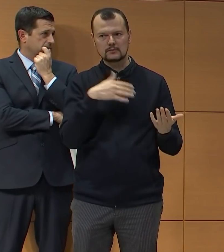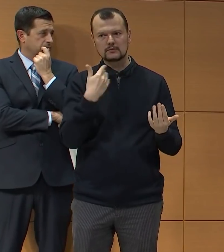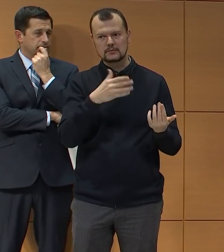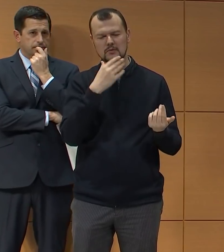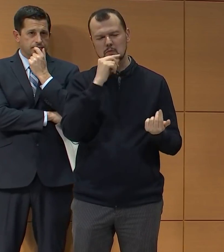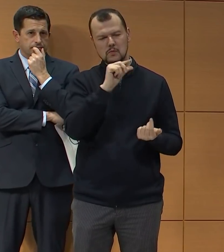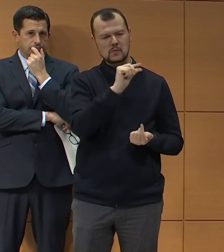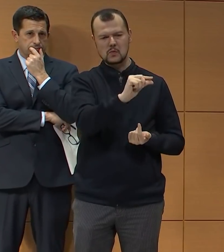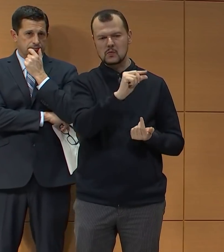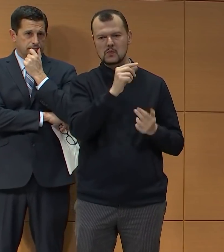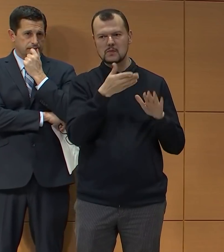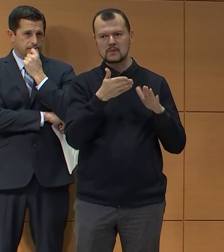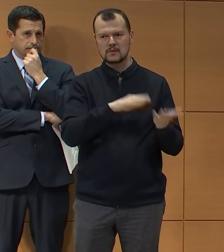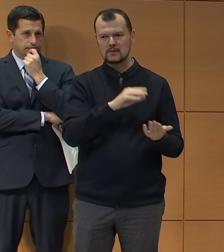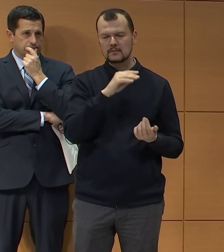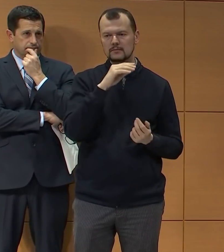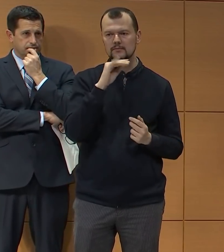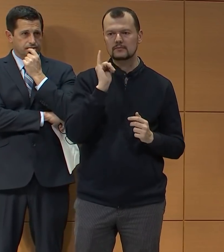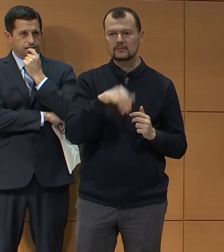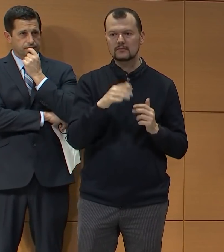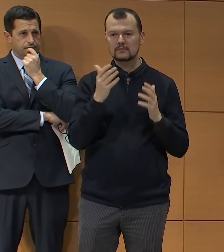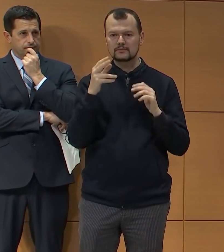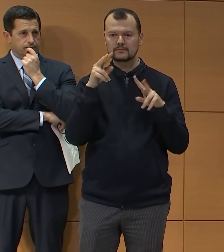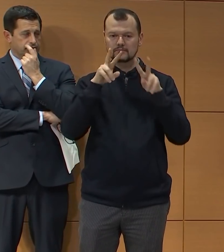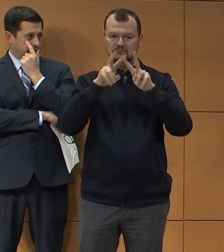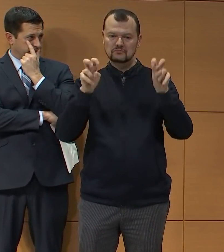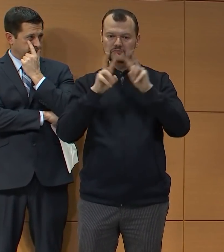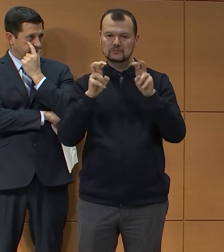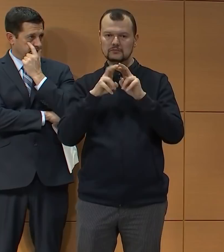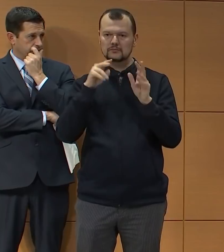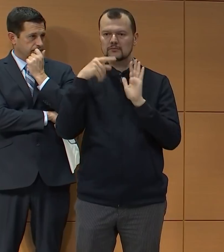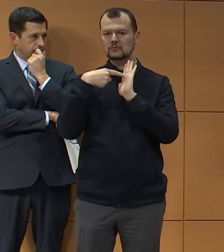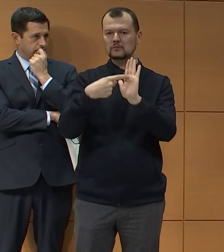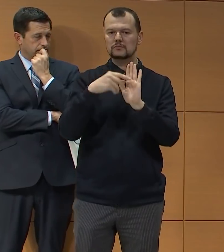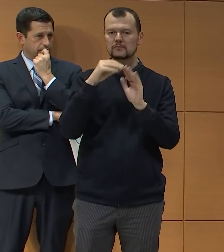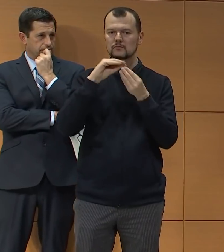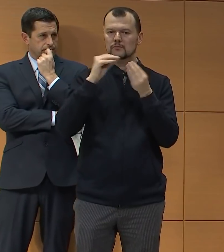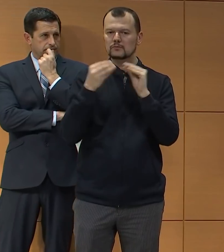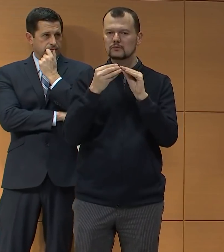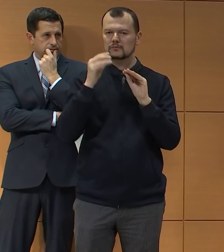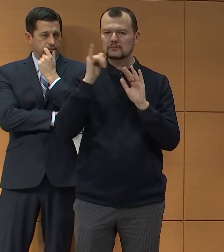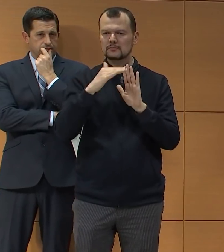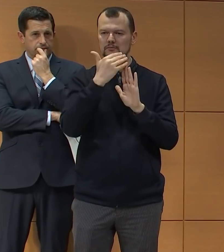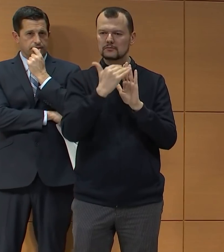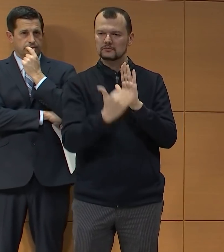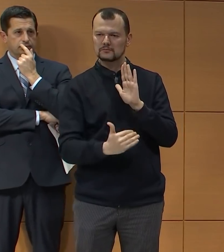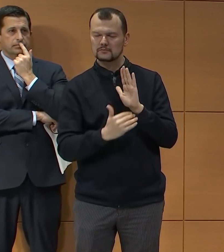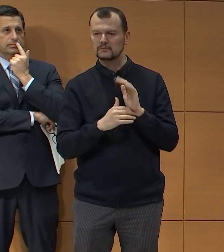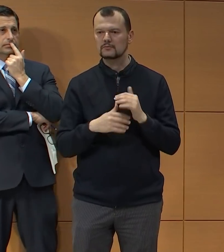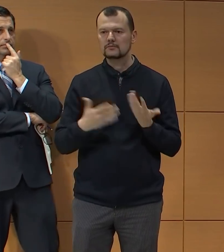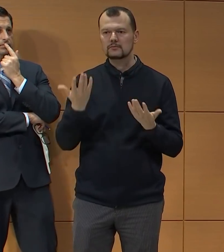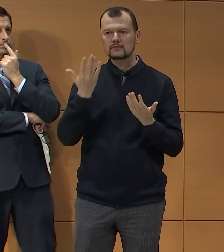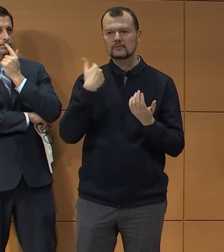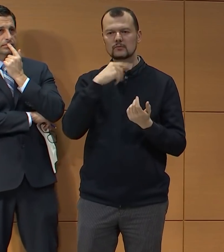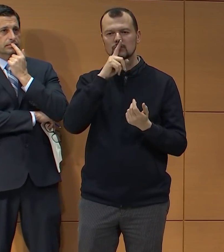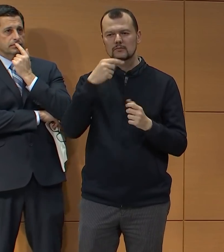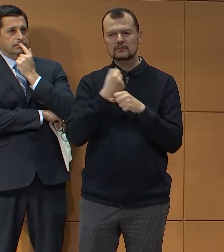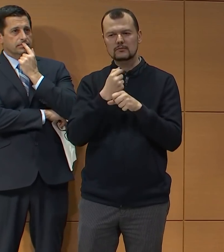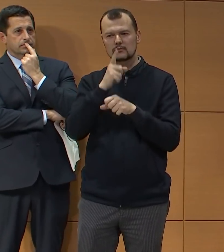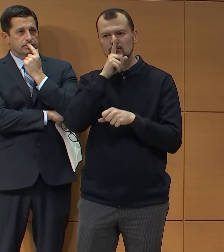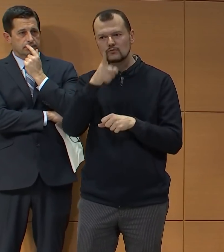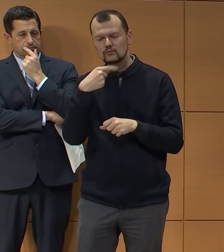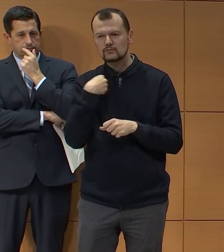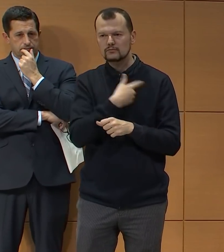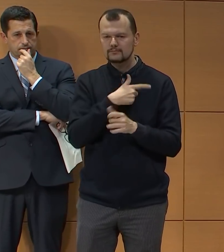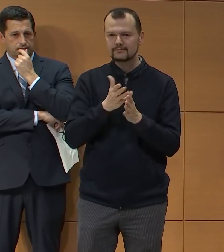that unknown, and the fact that is what makes us have to be vigilant and take this